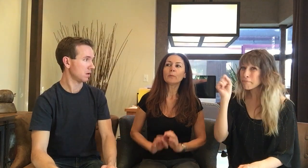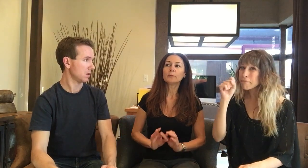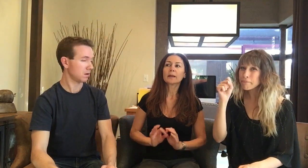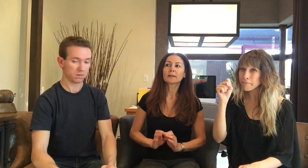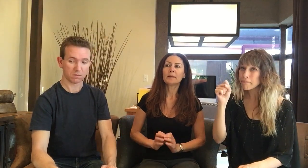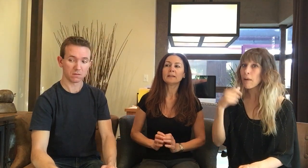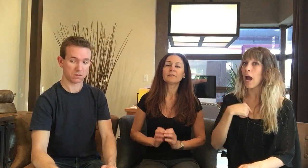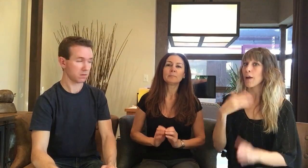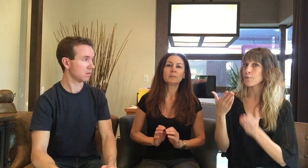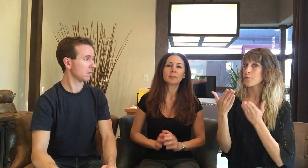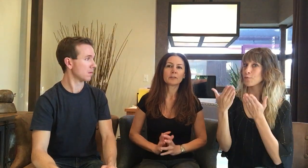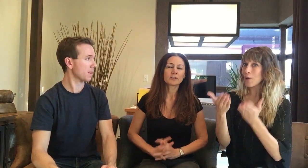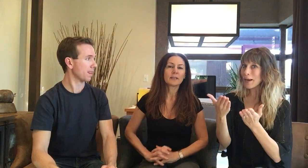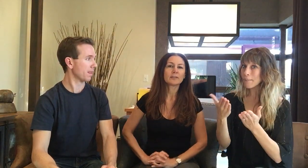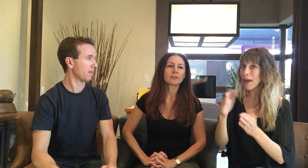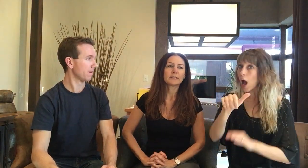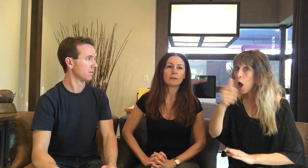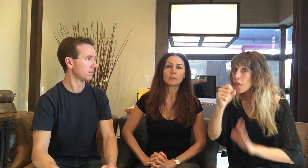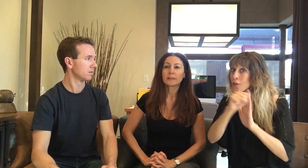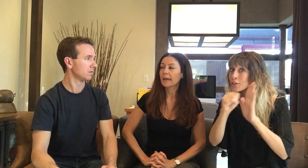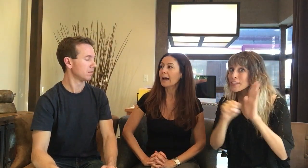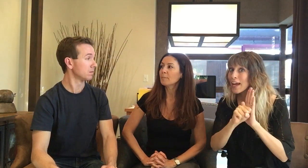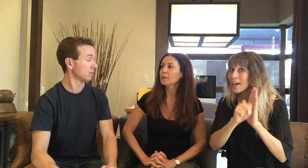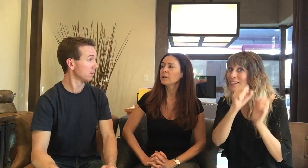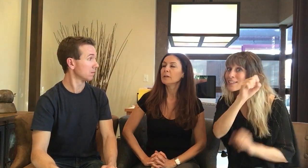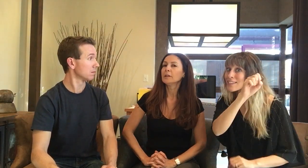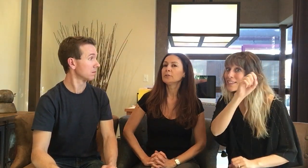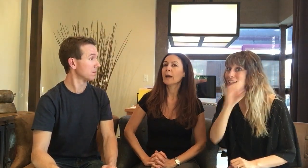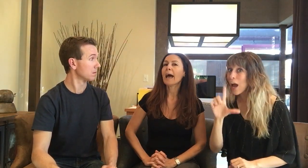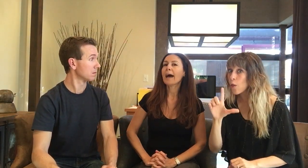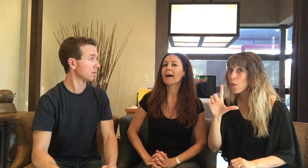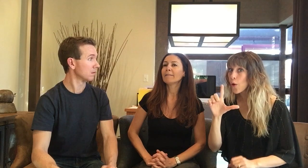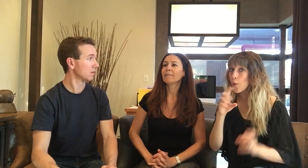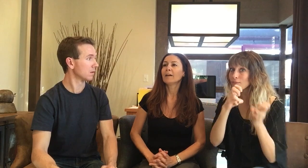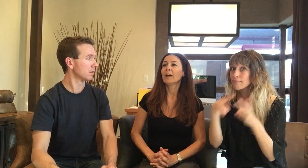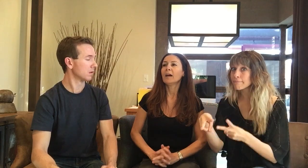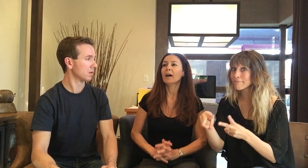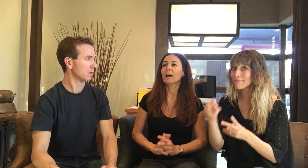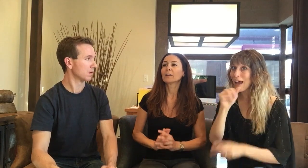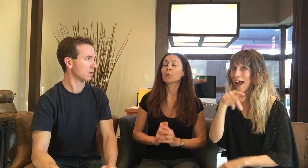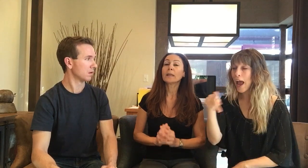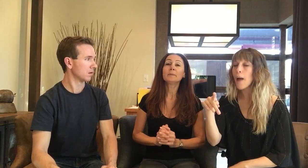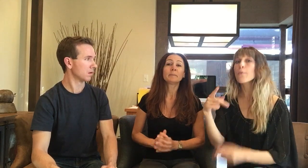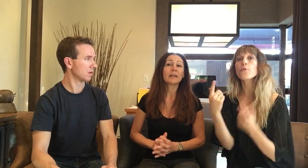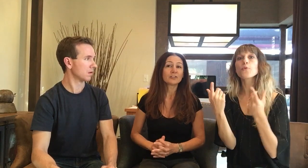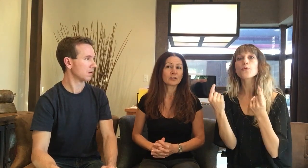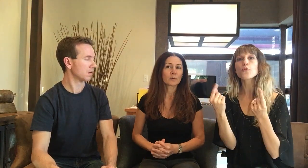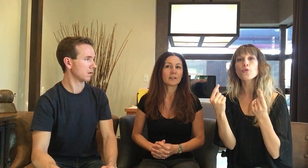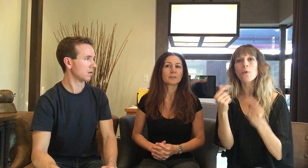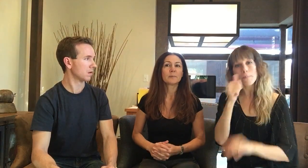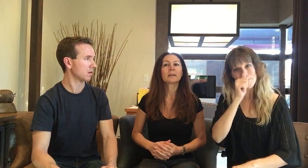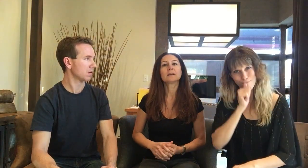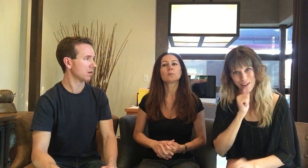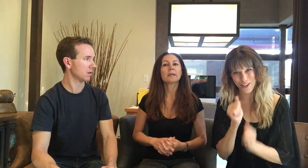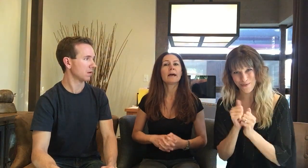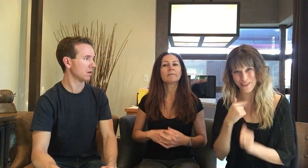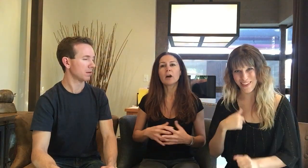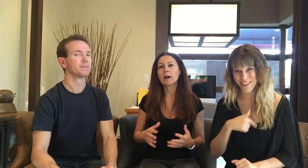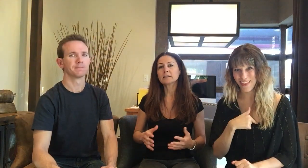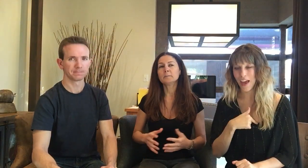would recommend, if people in other states are downloading the app, to have quite a bit of patience with us, because we have not